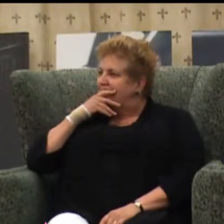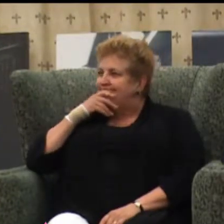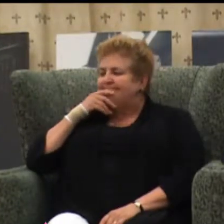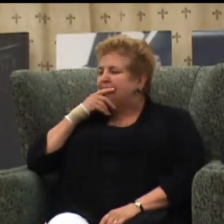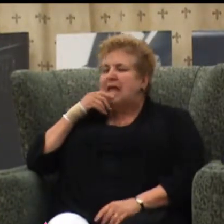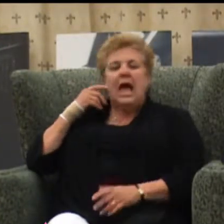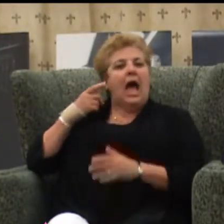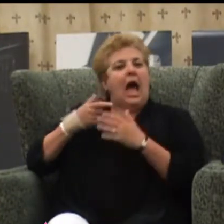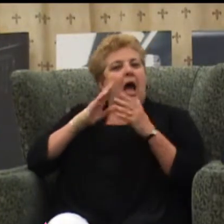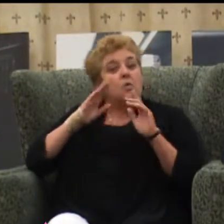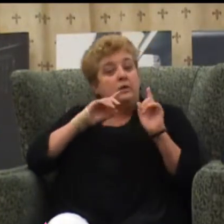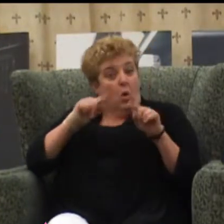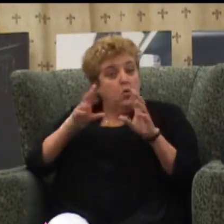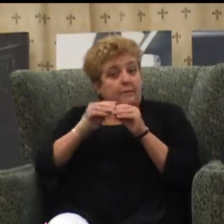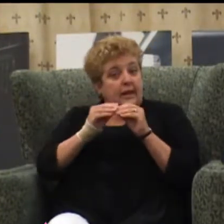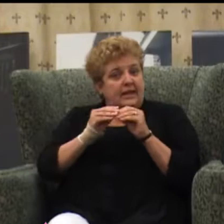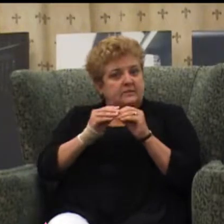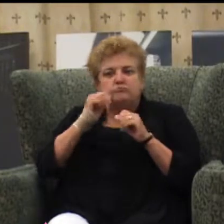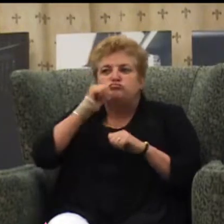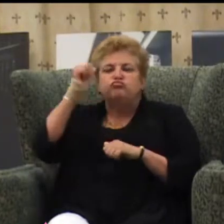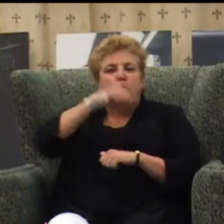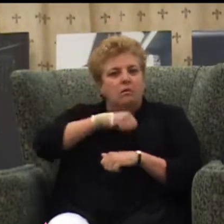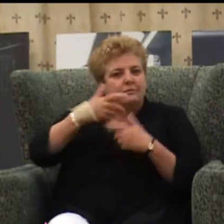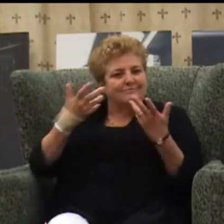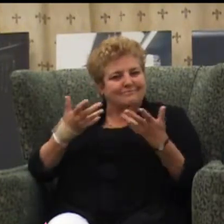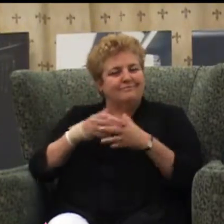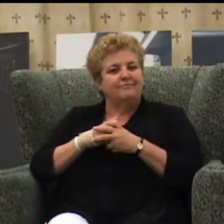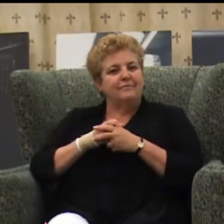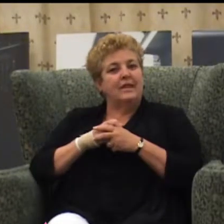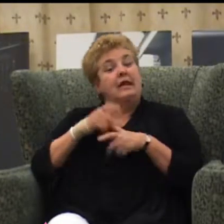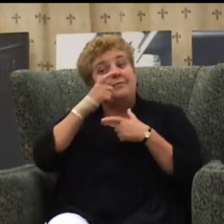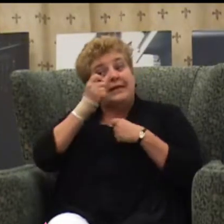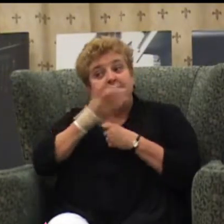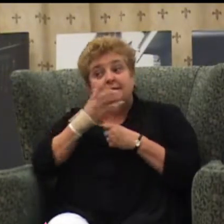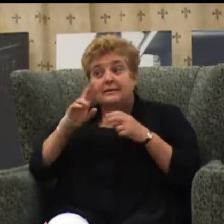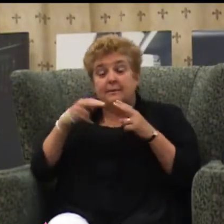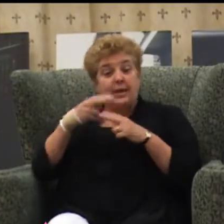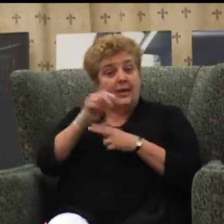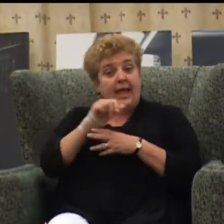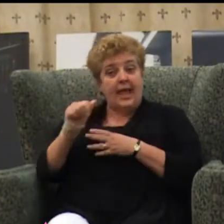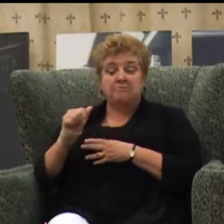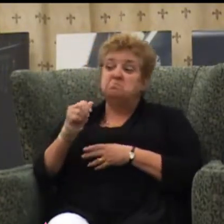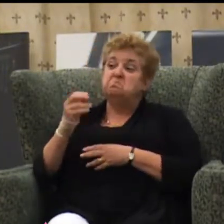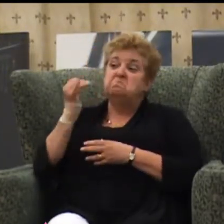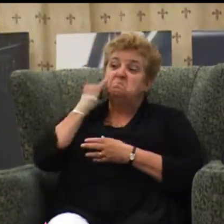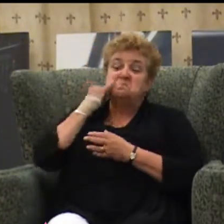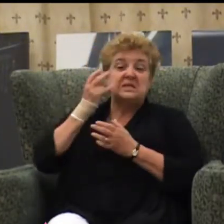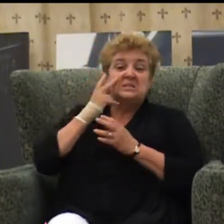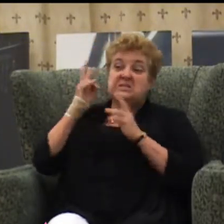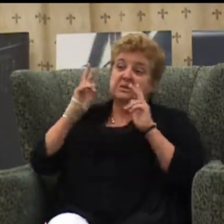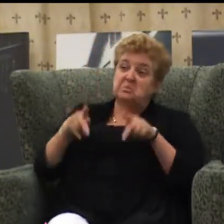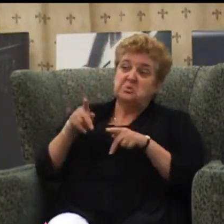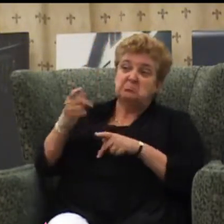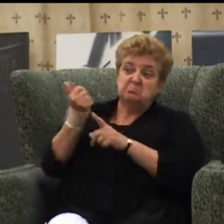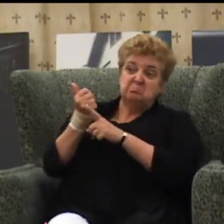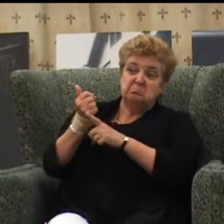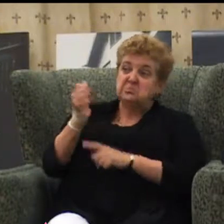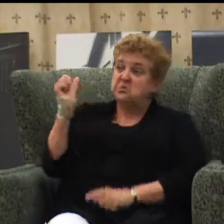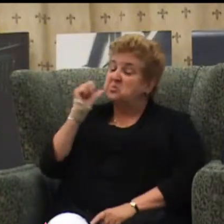meetings drunk. Now, the interesting thing about Alcoholics Anonymous these days is if you see somebody drunk in AA, the first thing people say